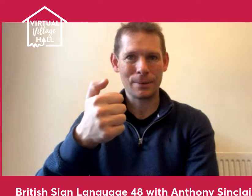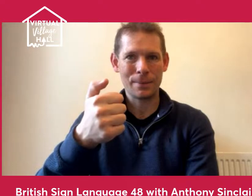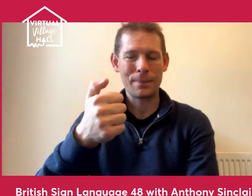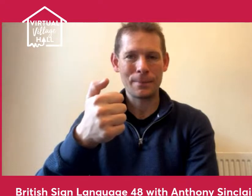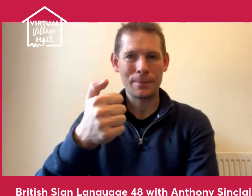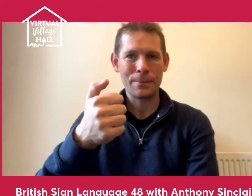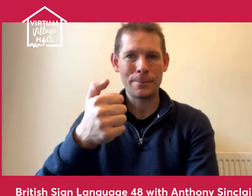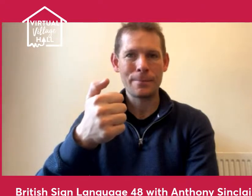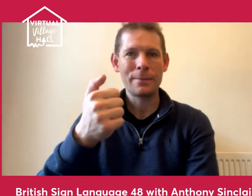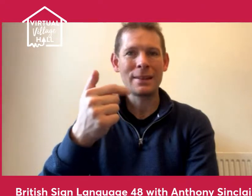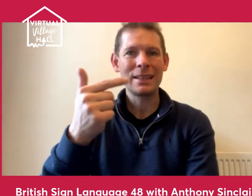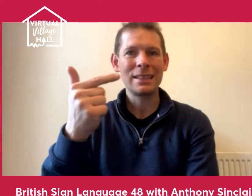16,